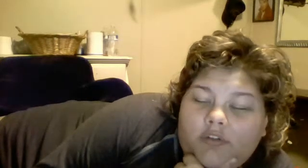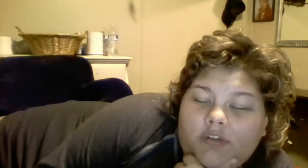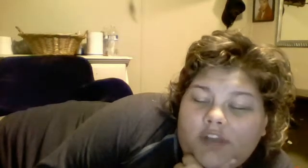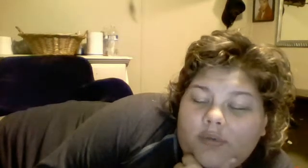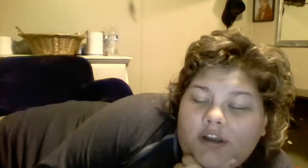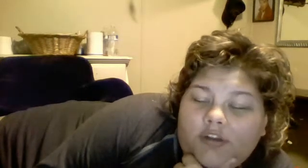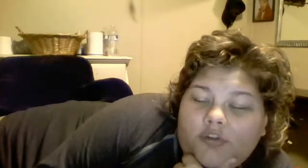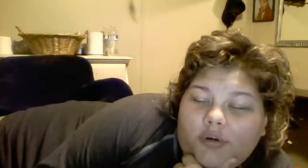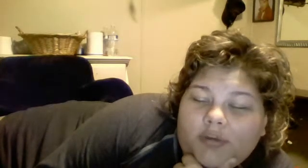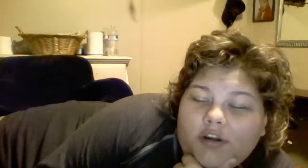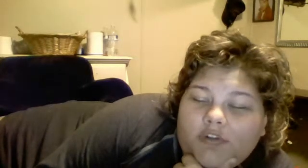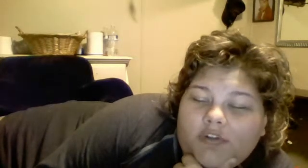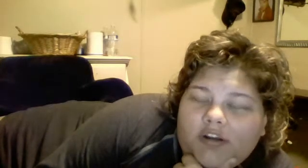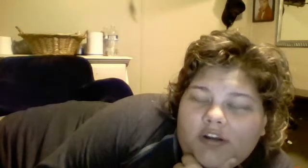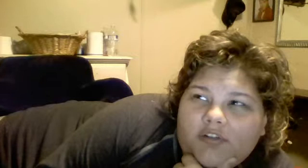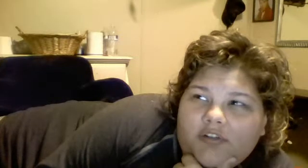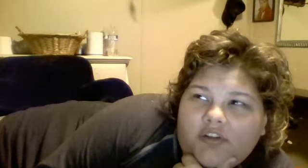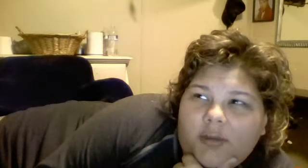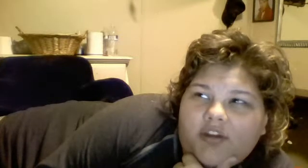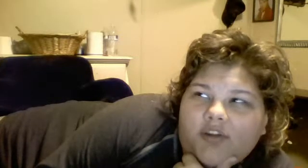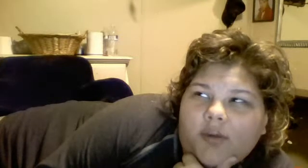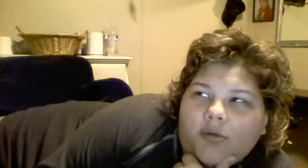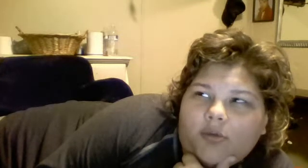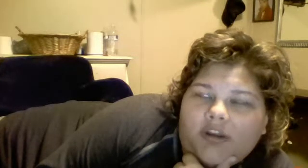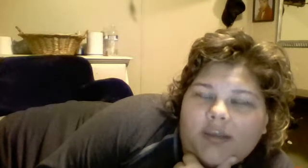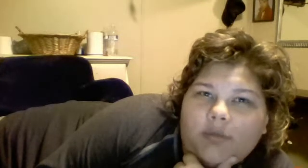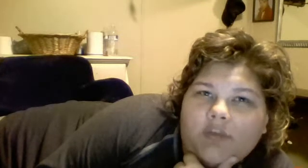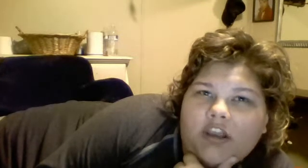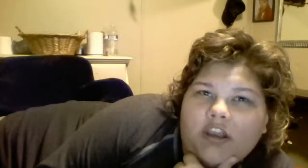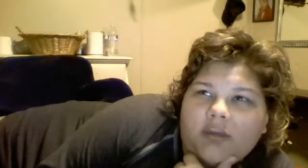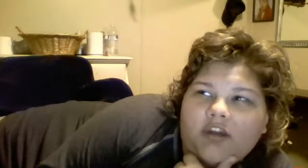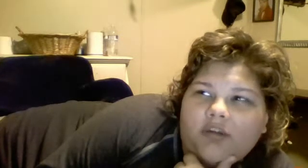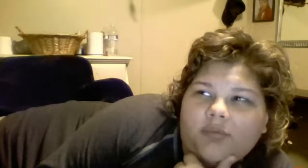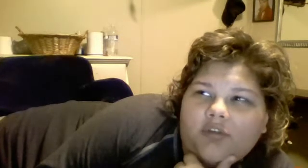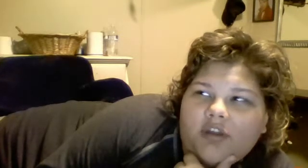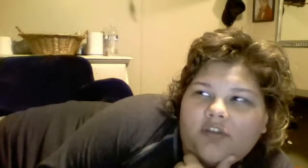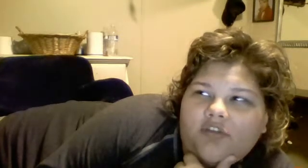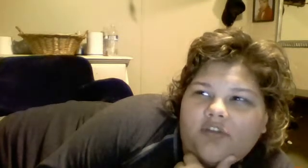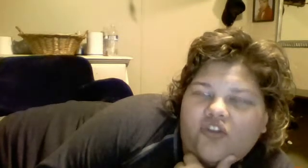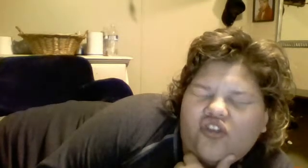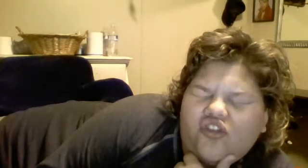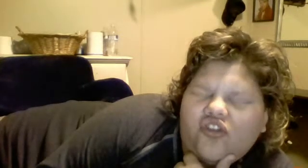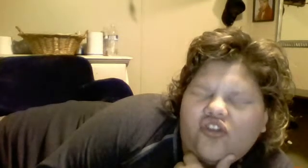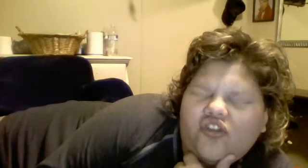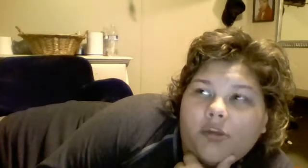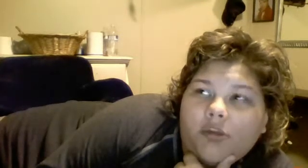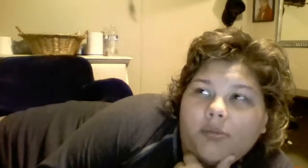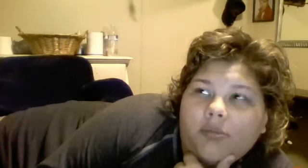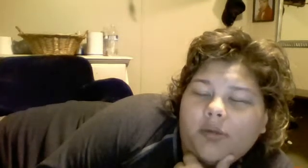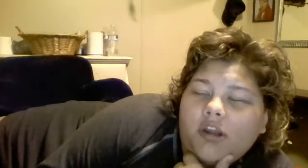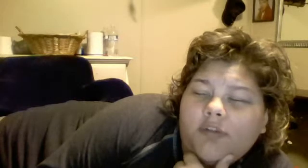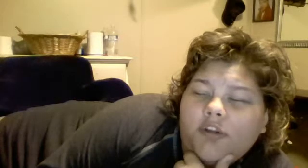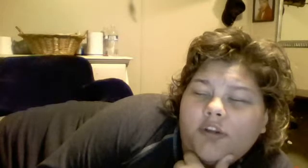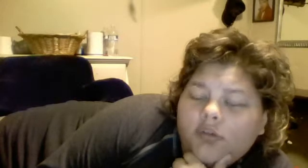That's why I enjoy it, because it's like Dumb and Dumber. When that movie came out and it was like stupid, but people loved it.